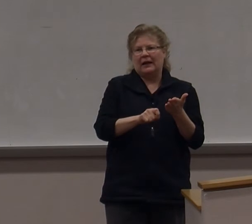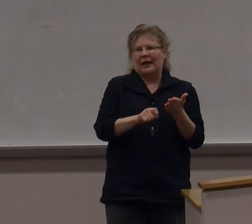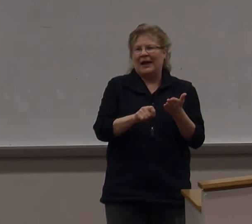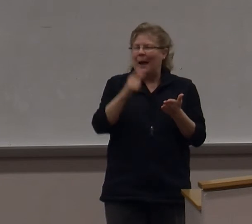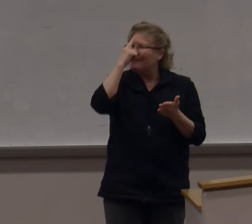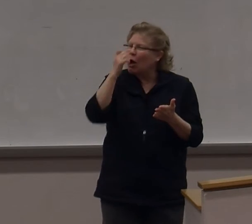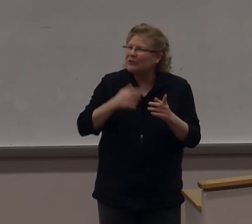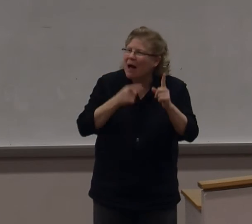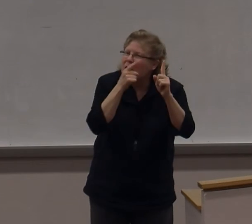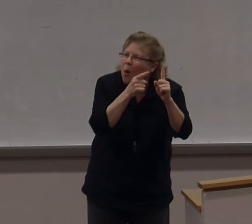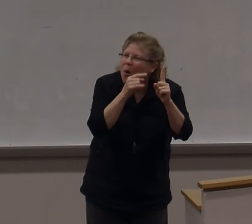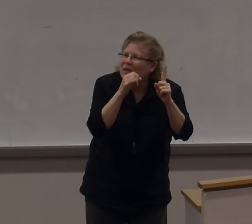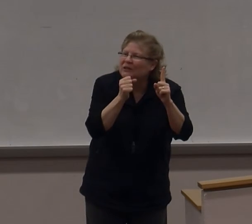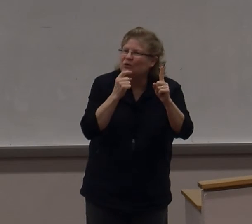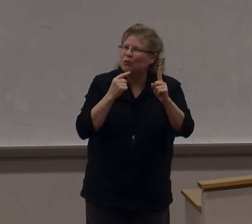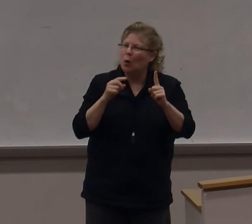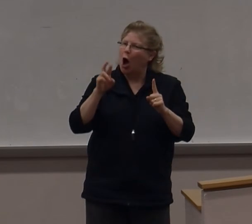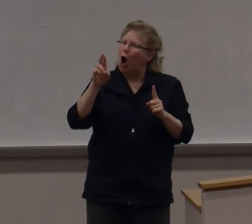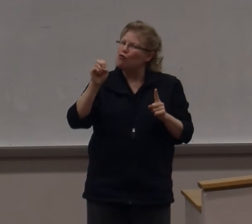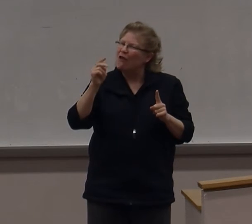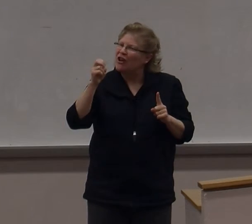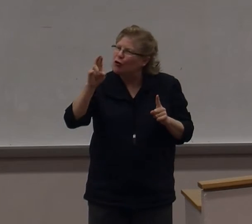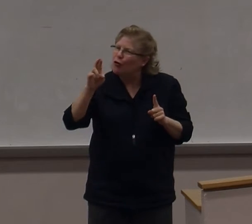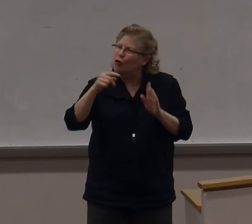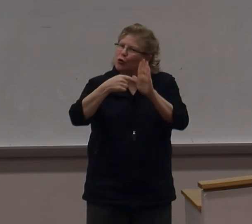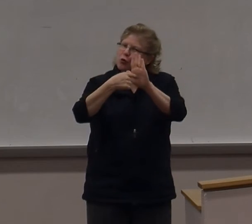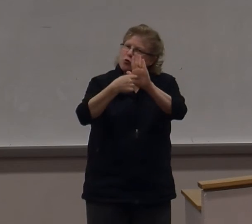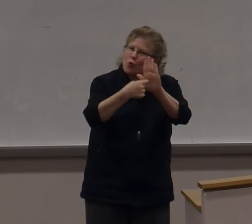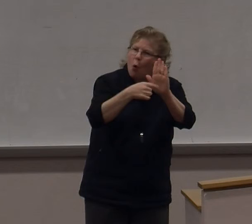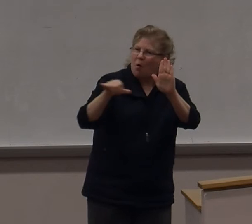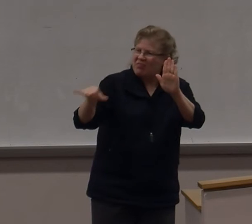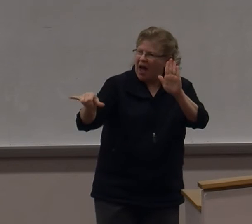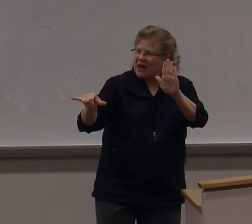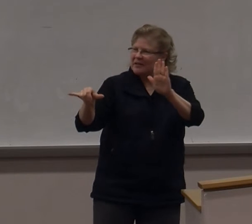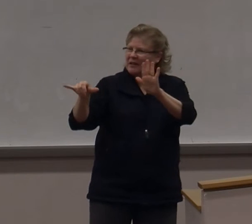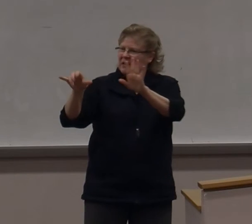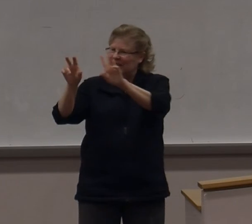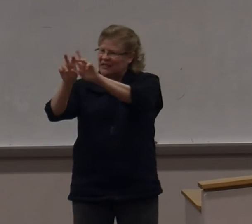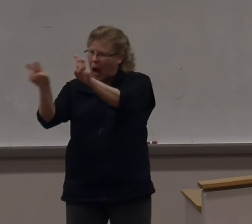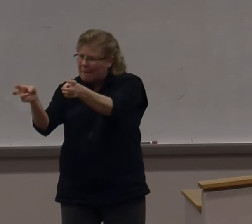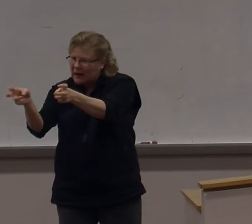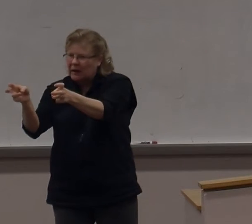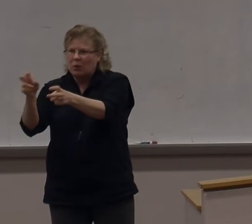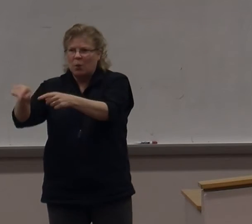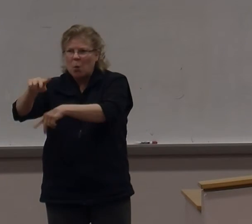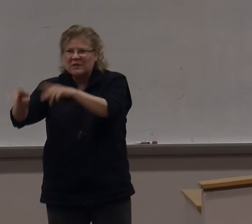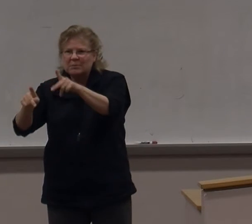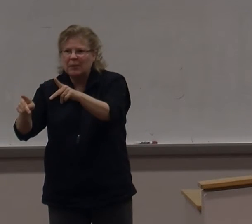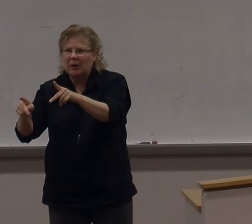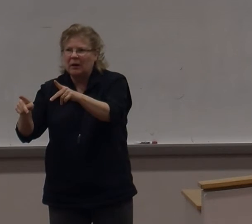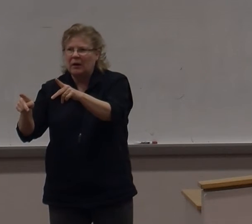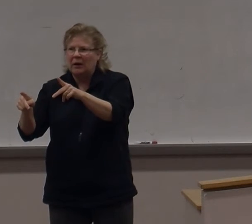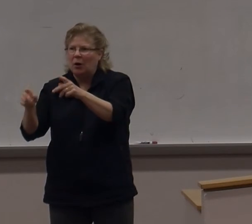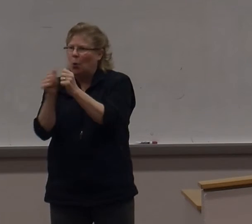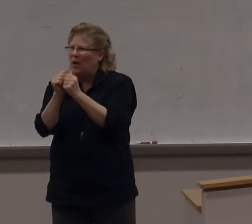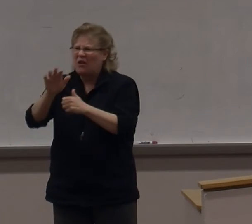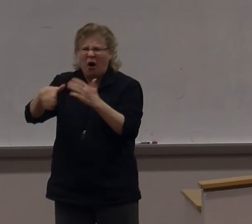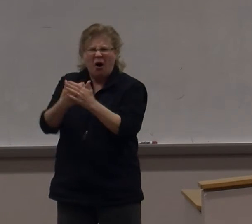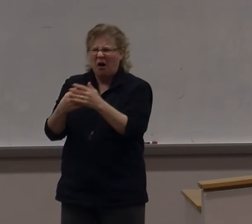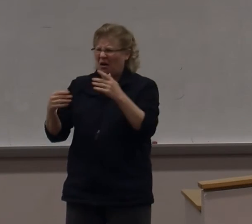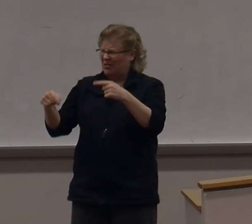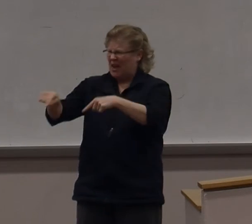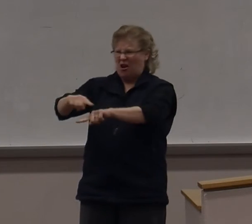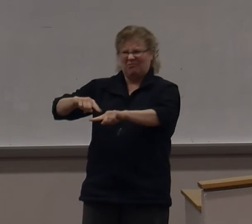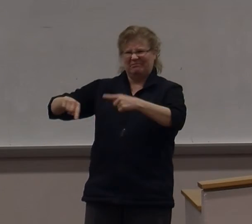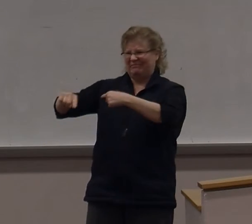earlier, that subject in all its complexity. What limits me from getting closer at